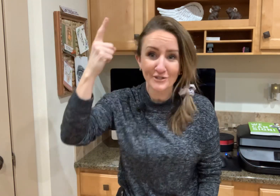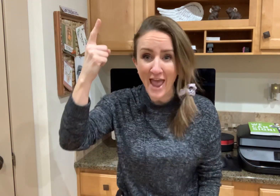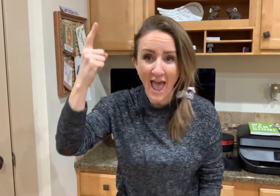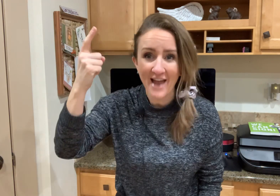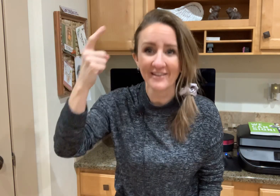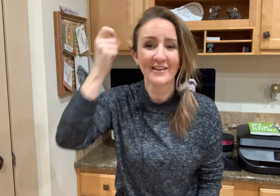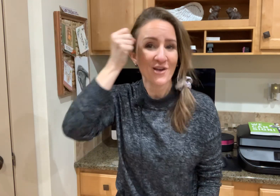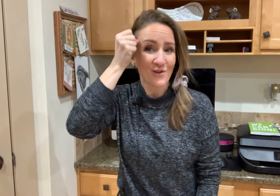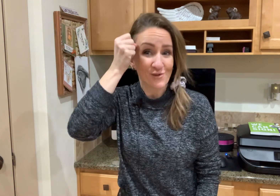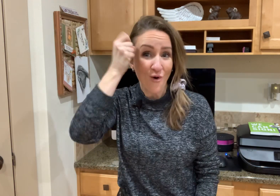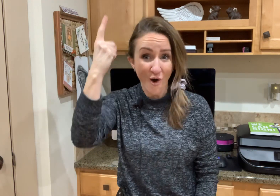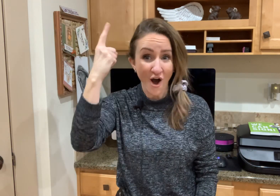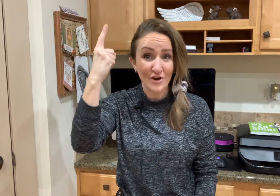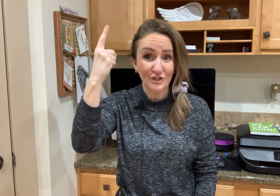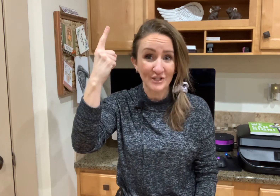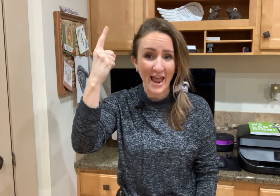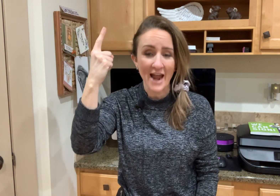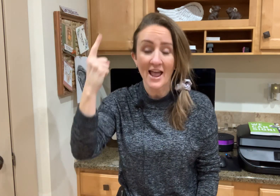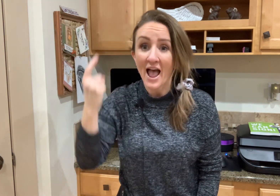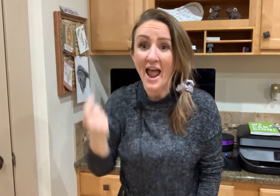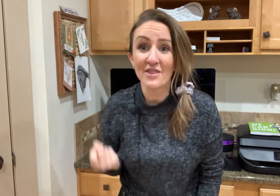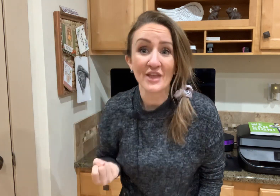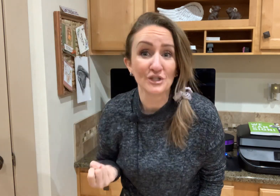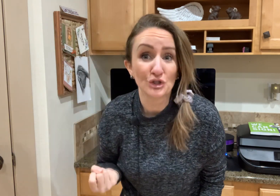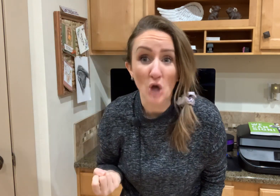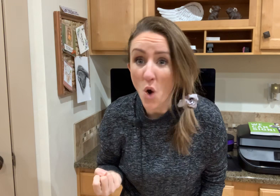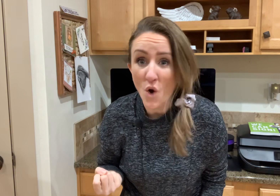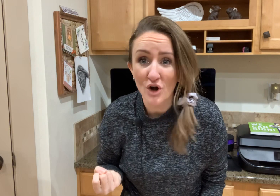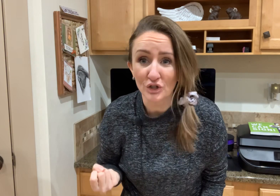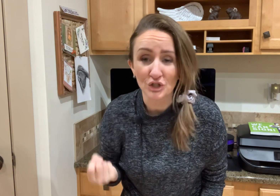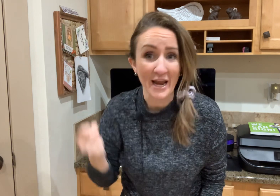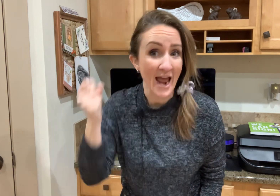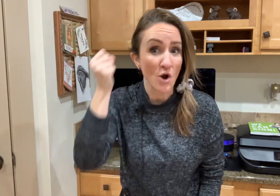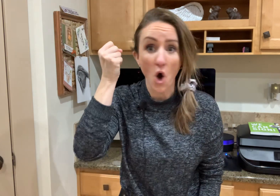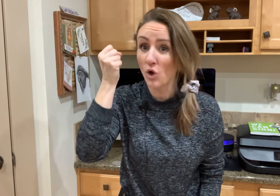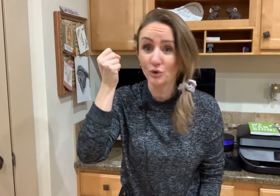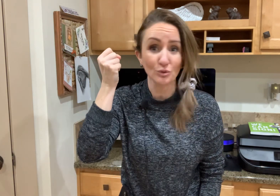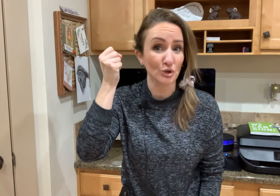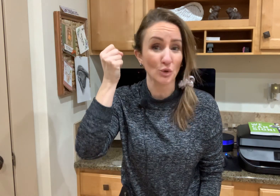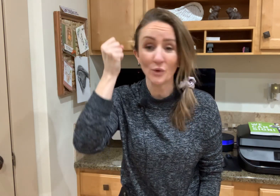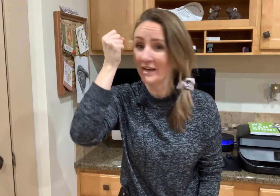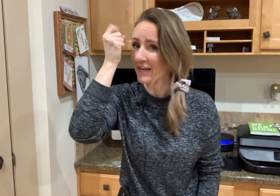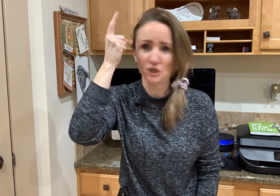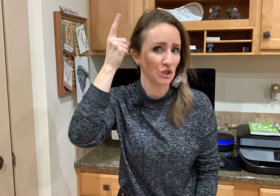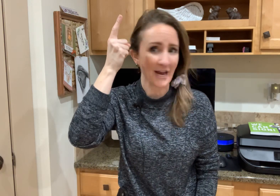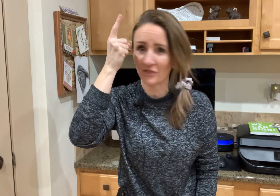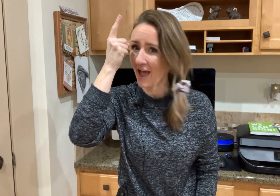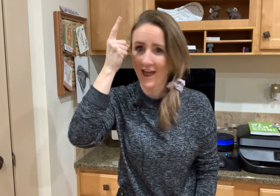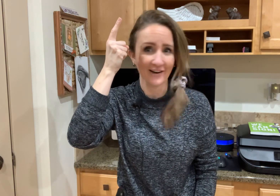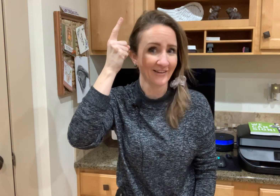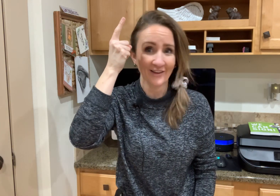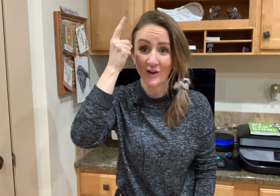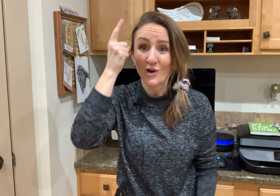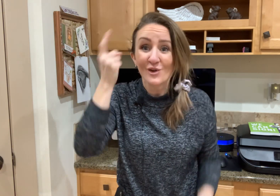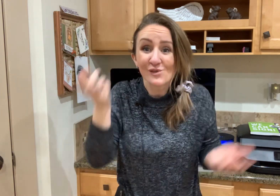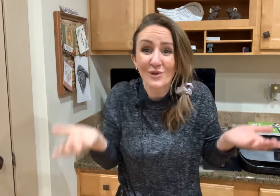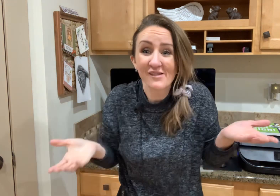I understand. So understand, and then don't understand, all you do is shake the head. So the sign